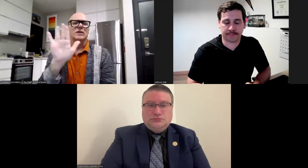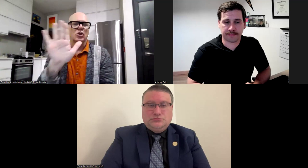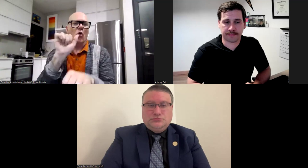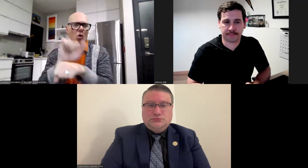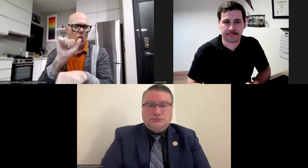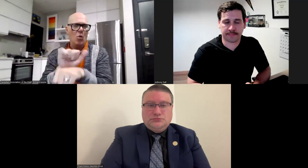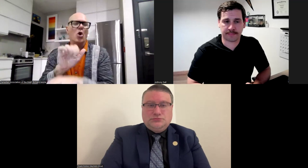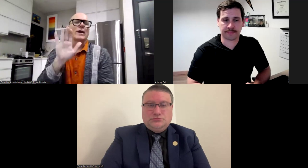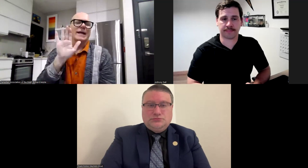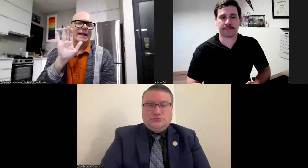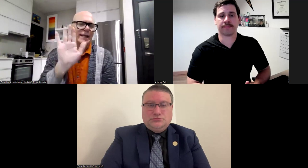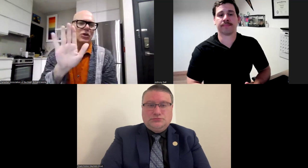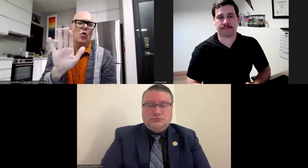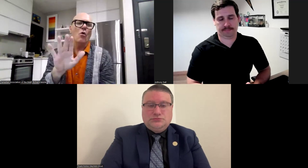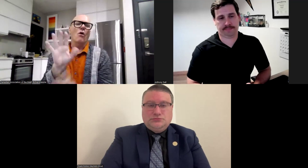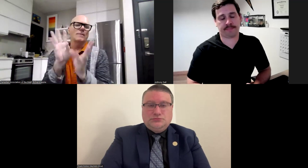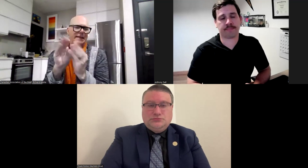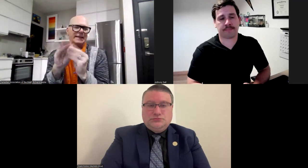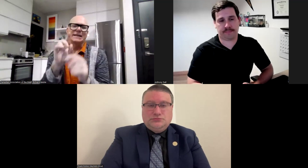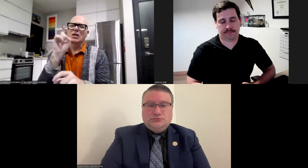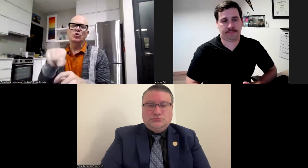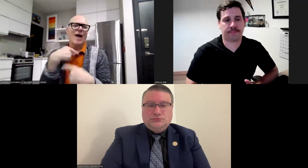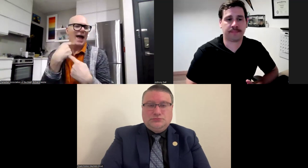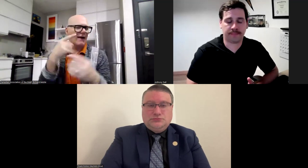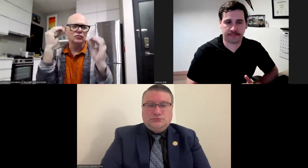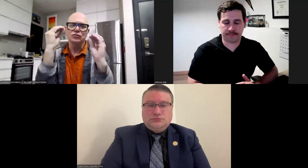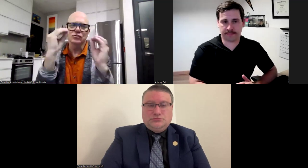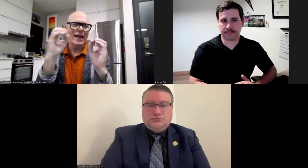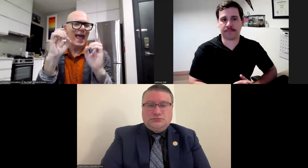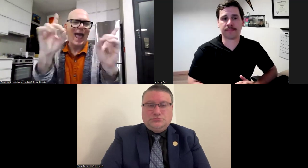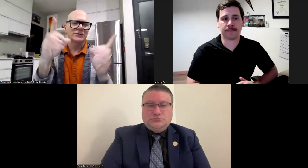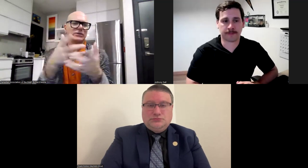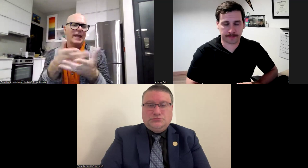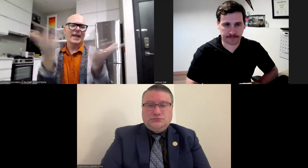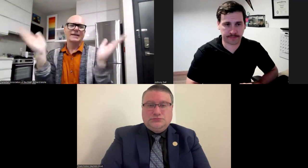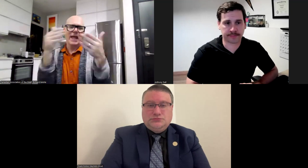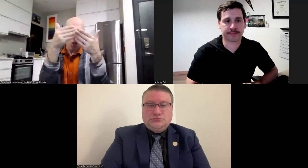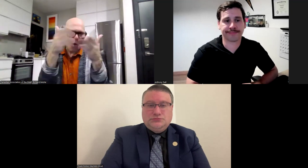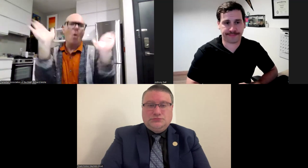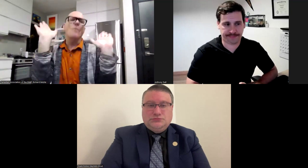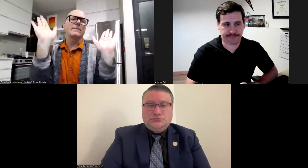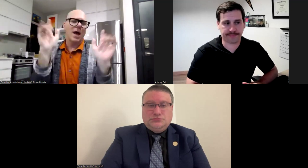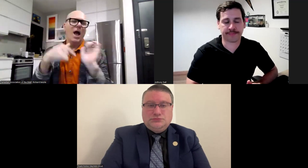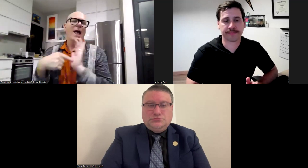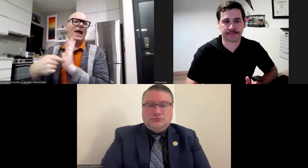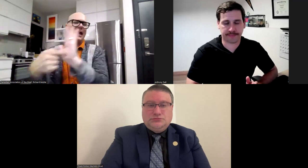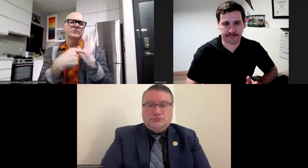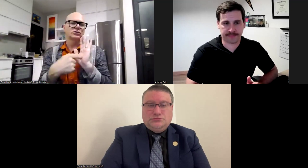I guess you could say the oppression of sign language is really out there. So we really need to work hard in all of our meetings. We need to educate school boards. We need to